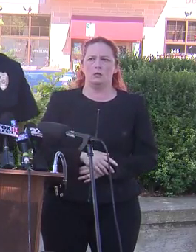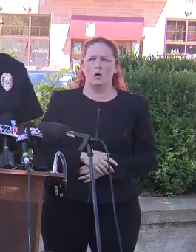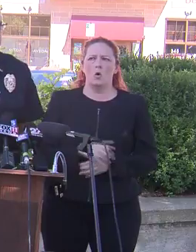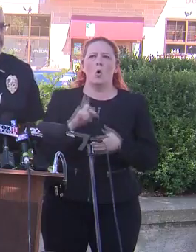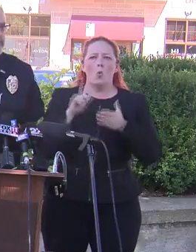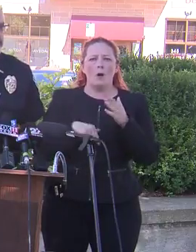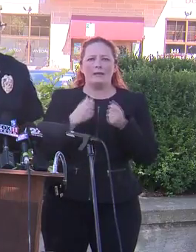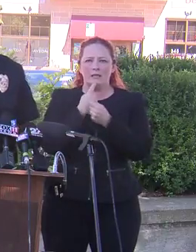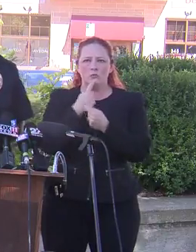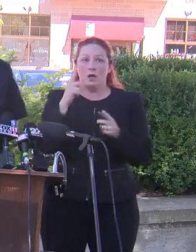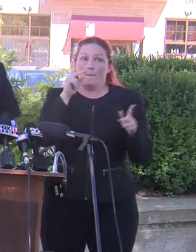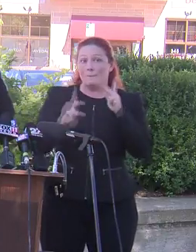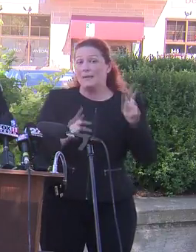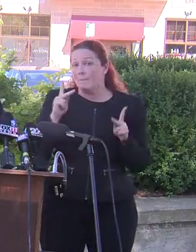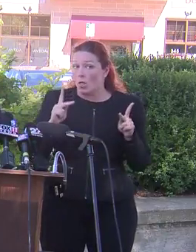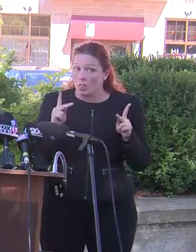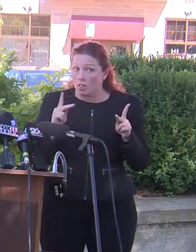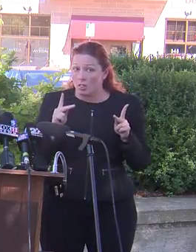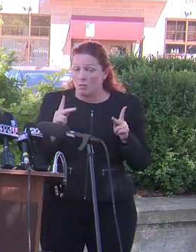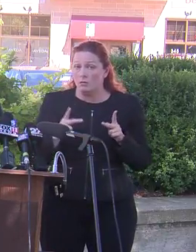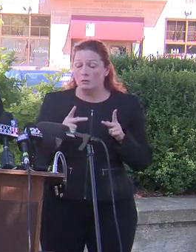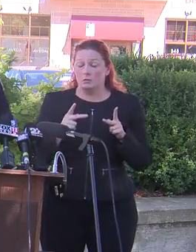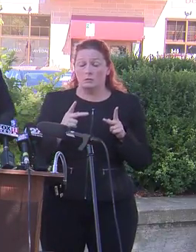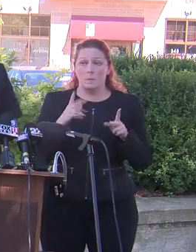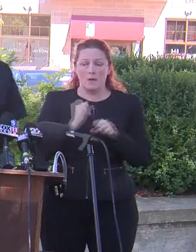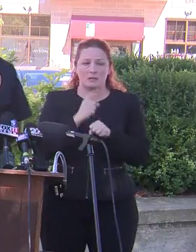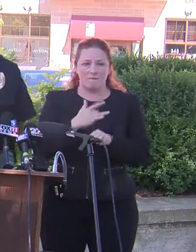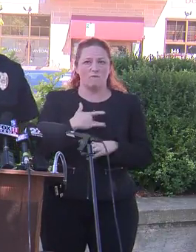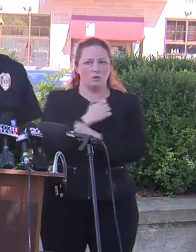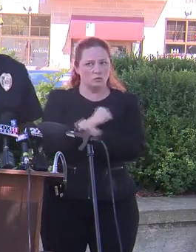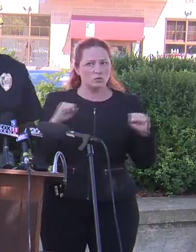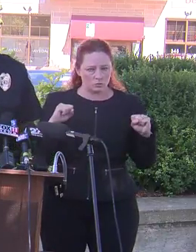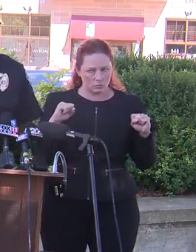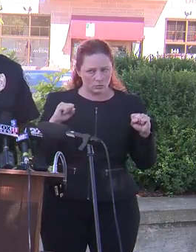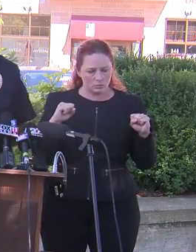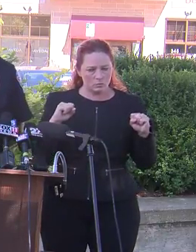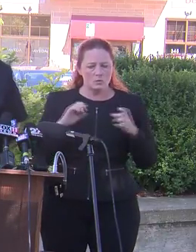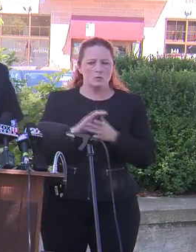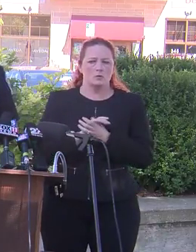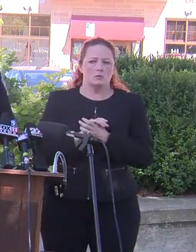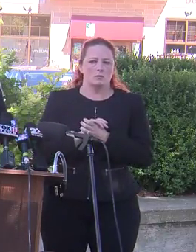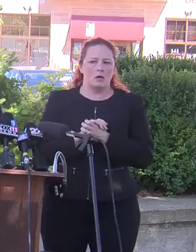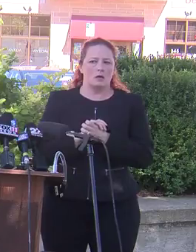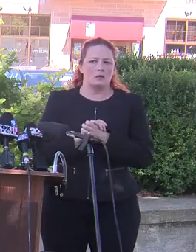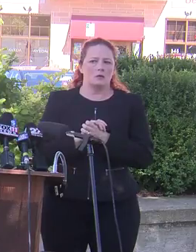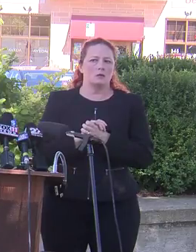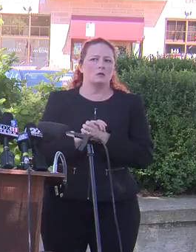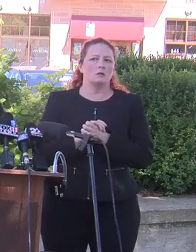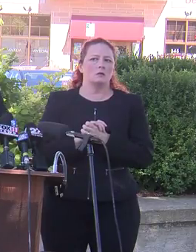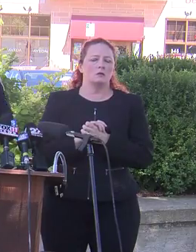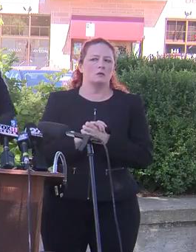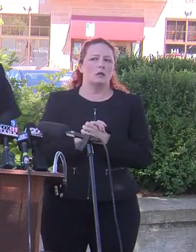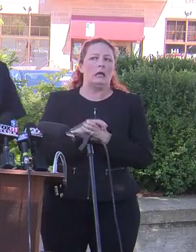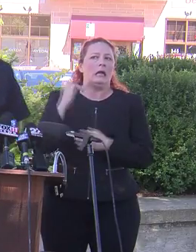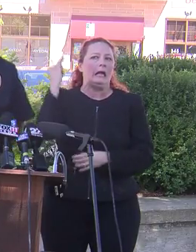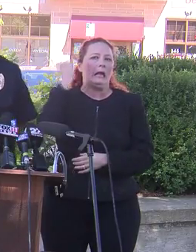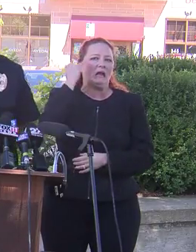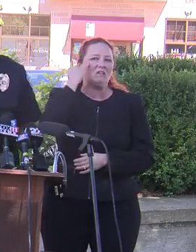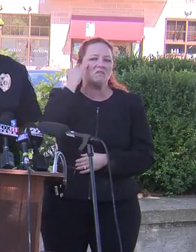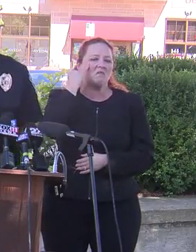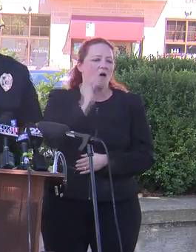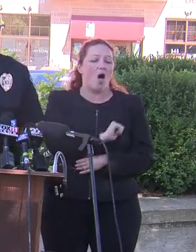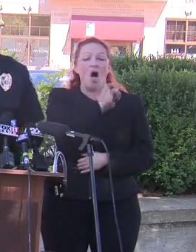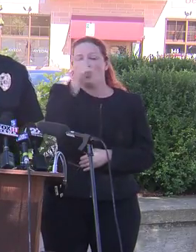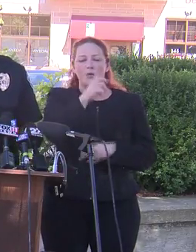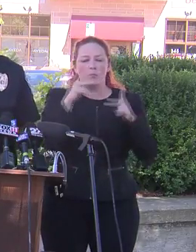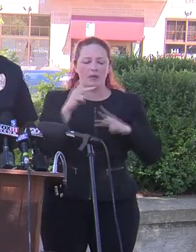public to assure them that going forward, if there was additional construction work to hit a gas